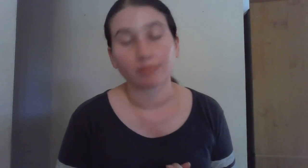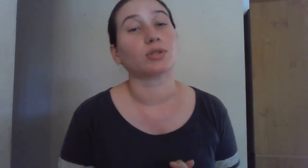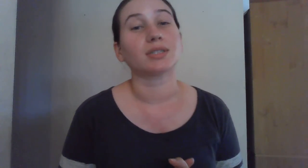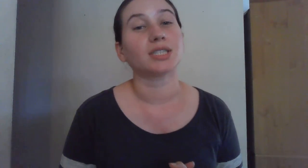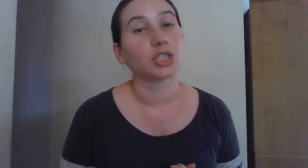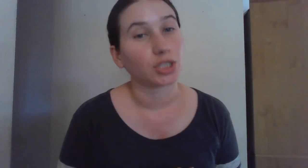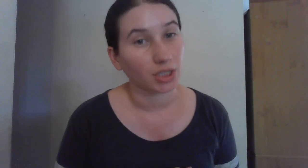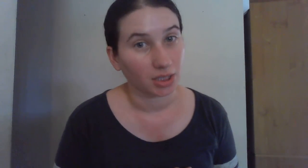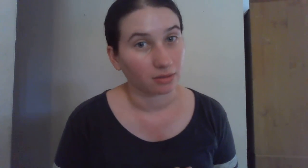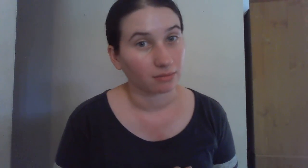book, she.